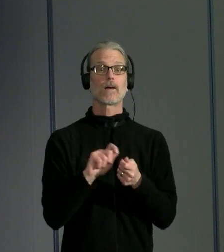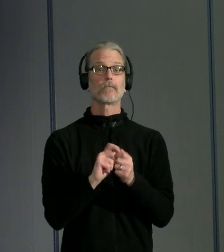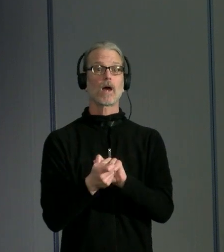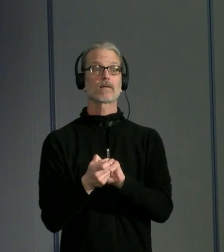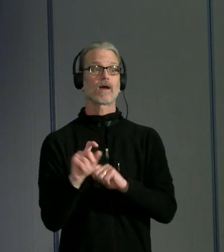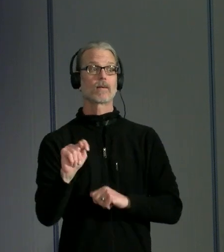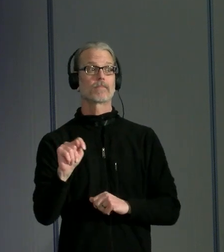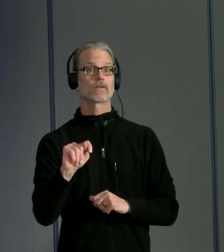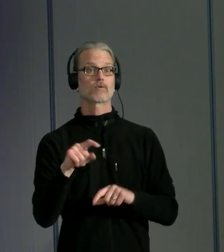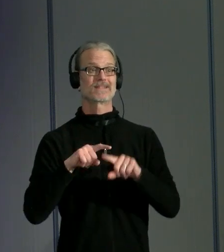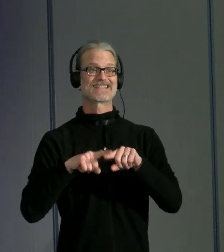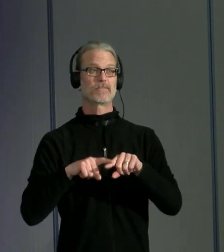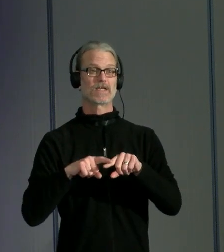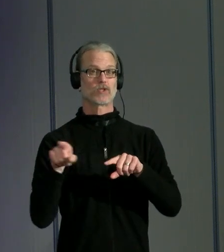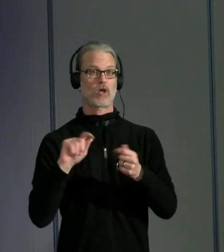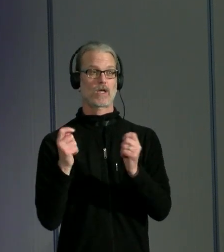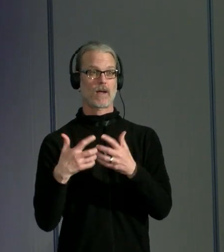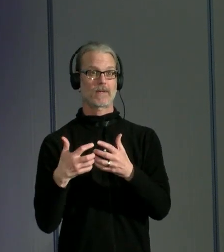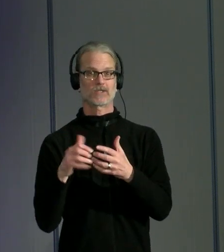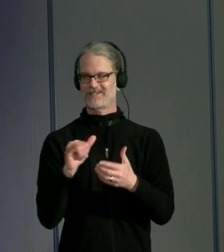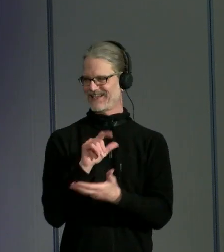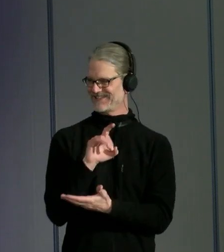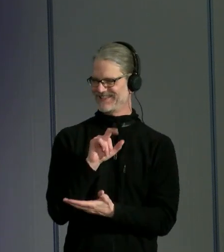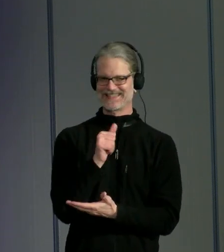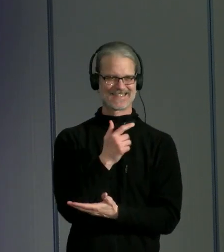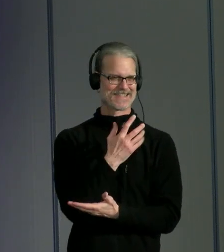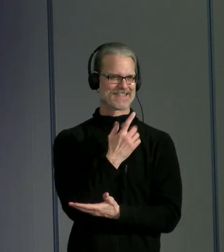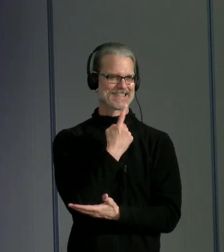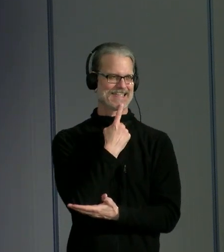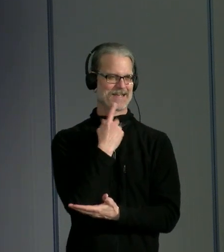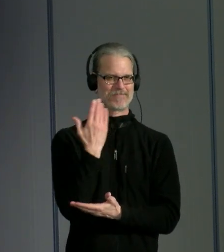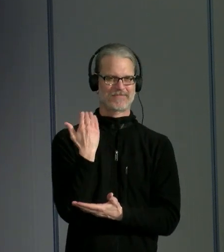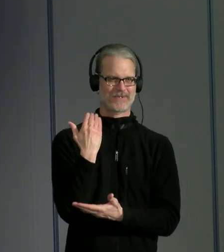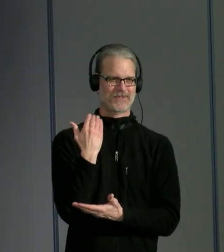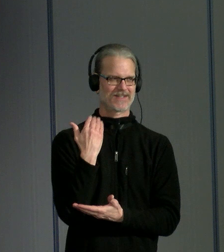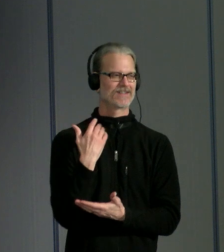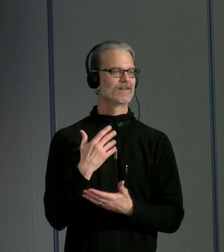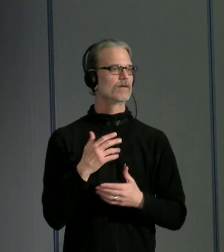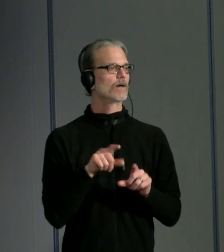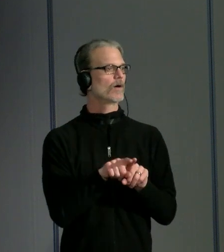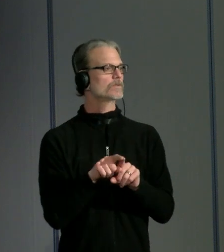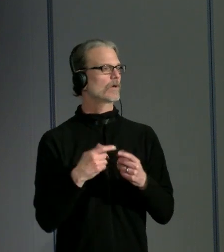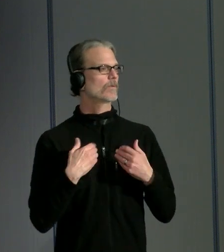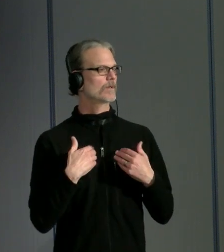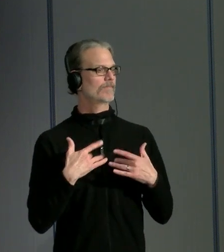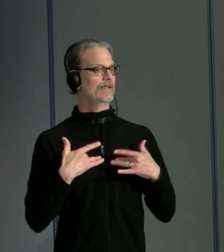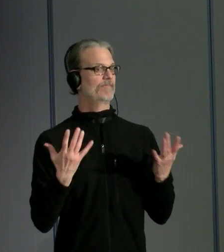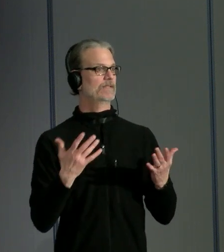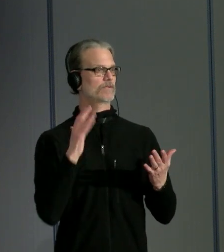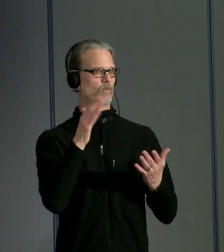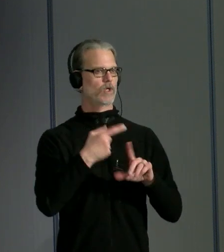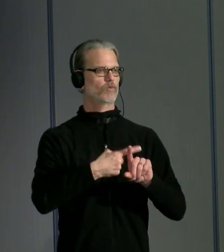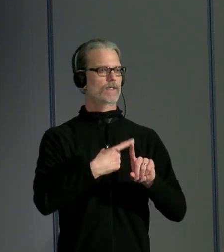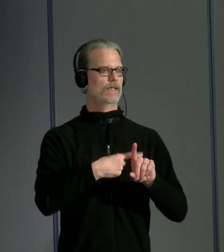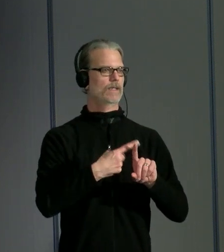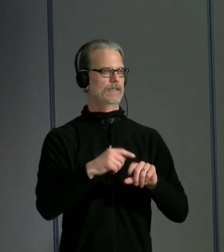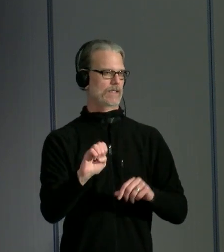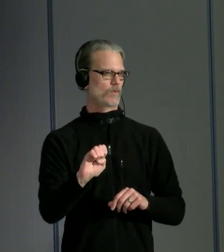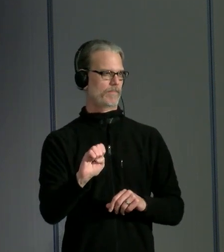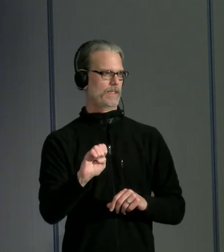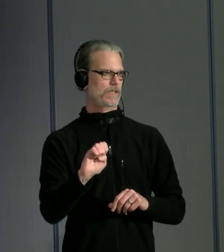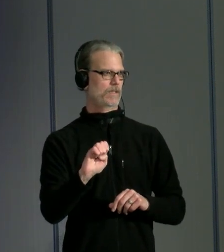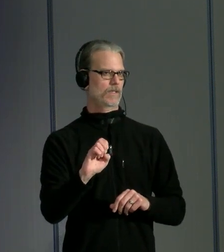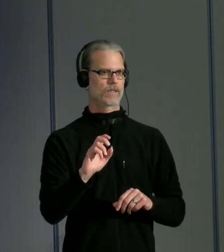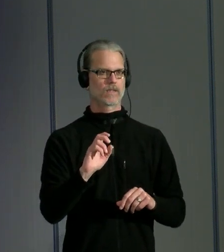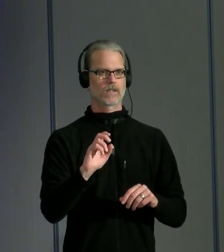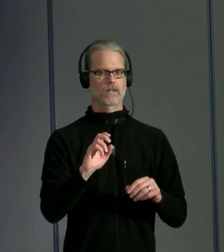accommodation needs with signage, as Lisa discussed earlier. There are also events that will rent equipment that a person may need in the